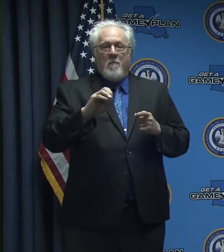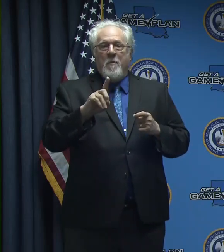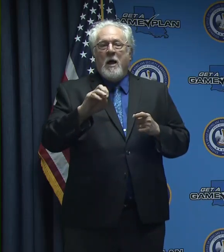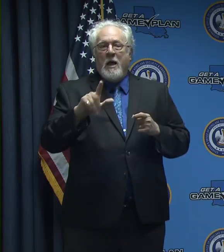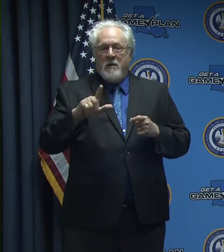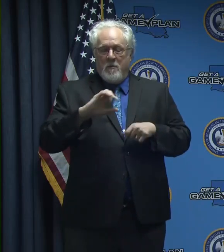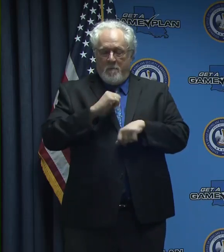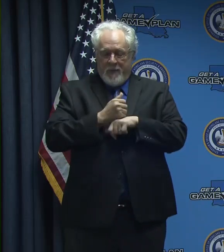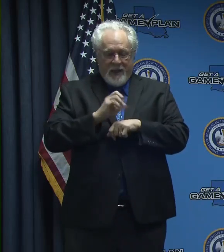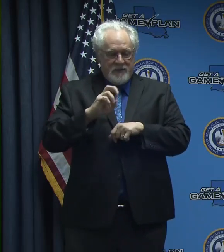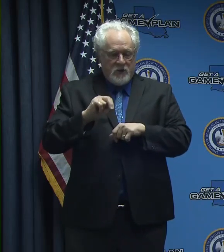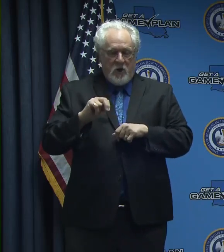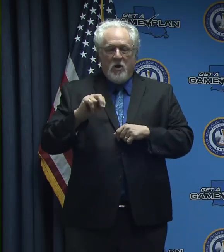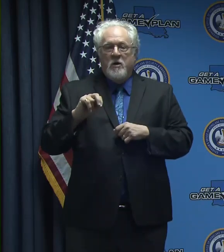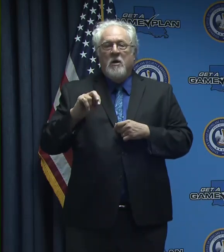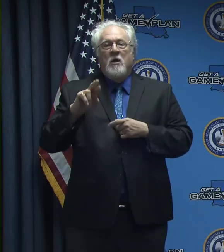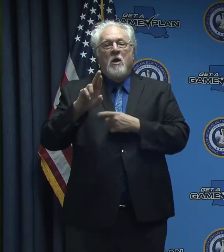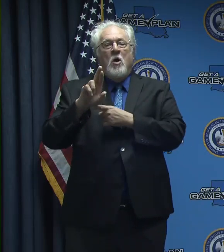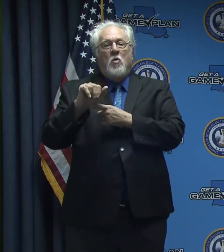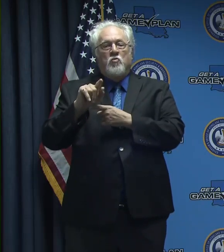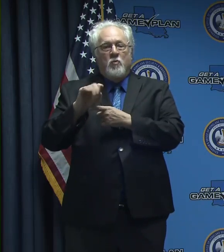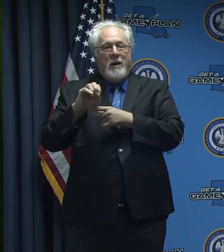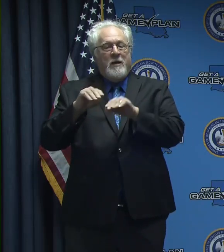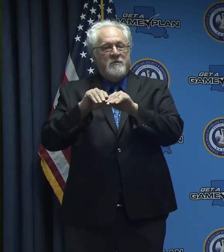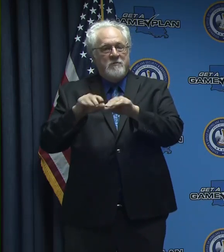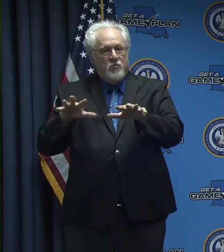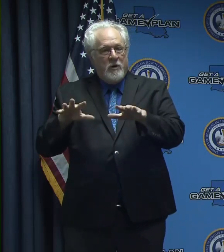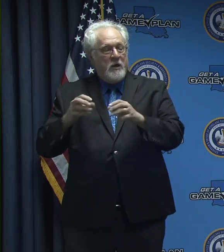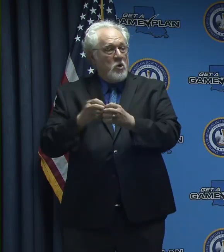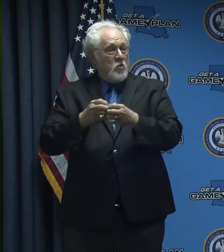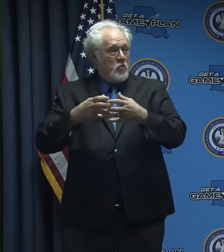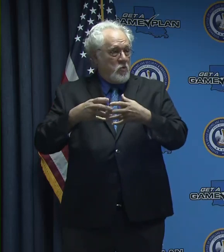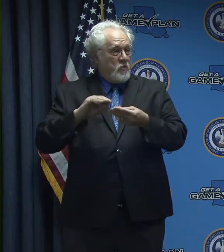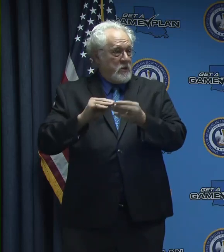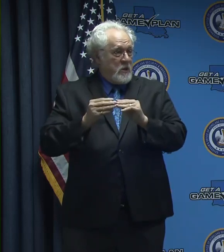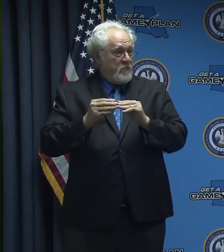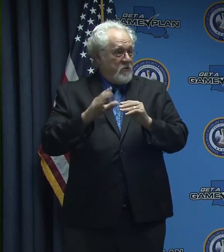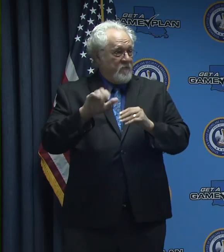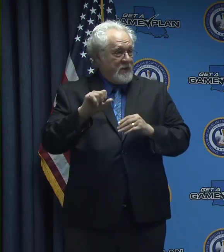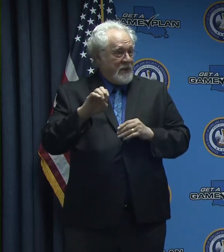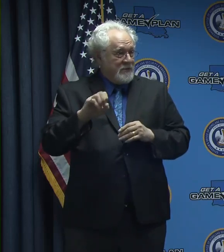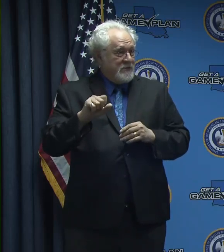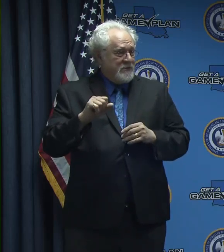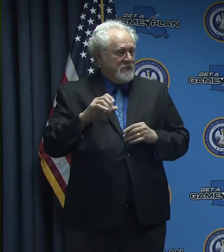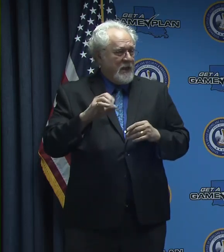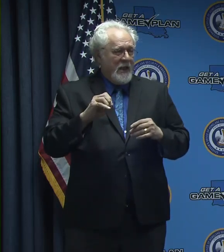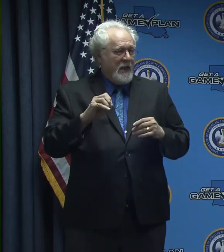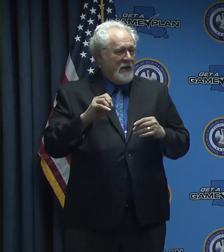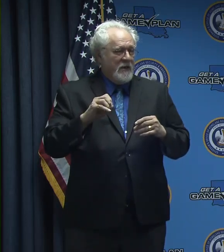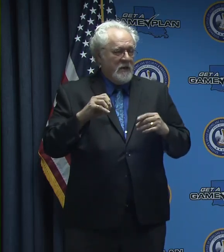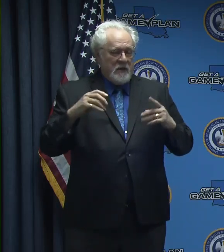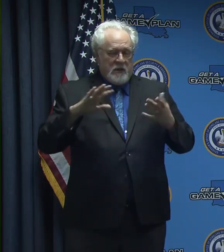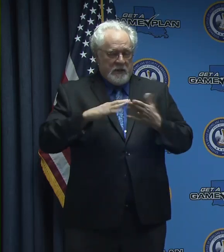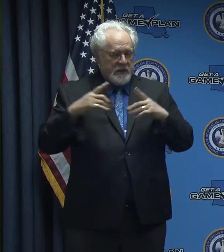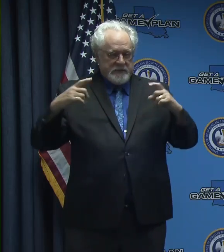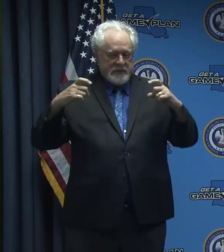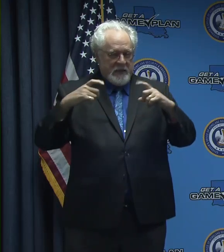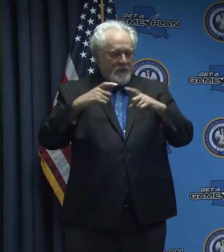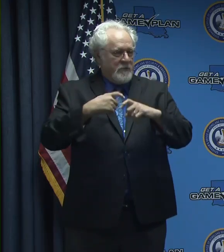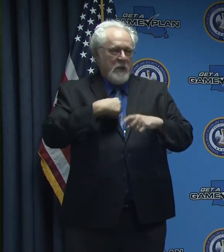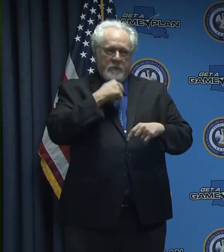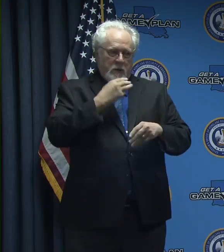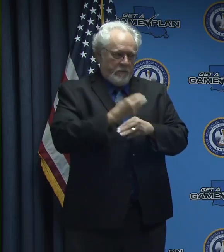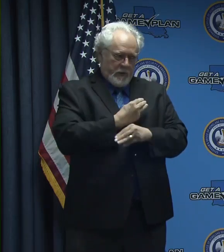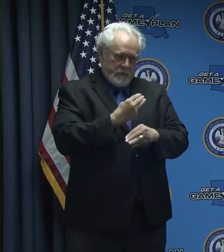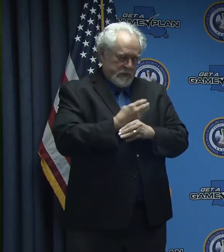modeling based on the rate of transmission, the growth in cases. and it gets complex, and I wasn't a